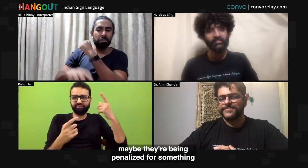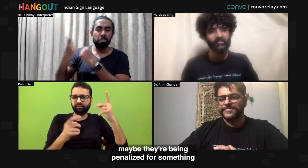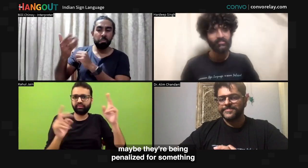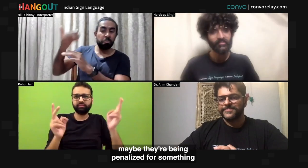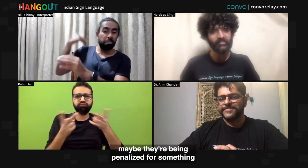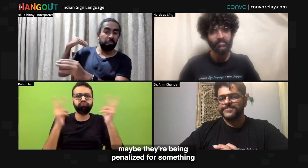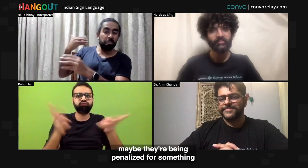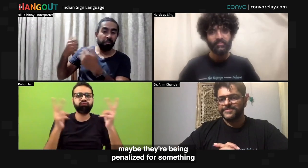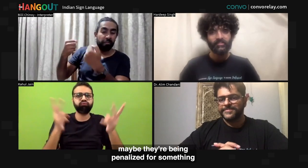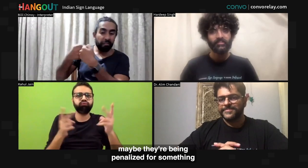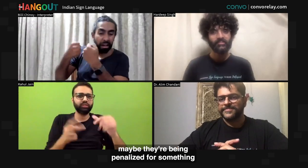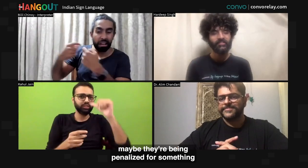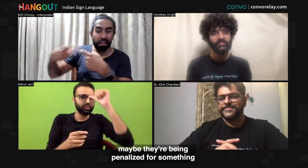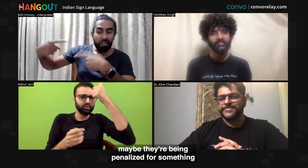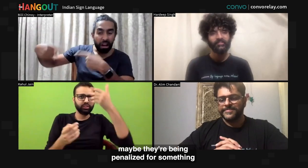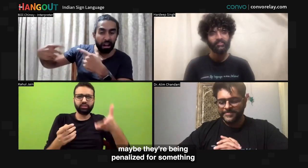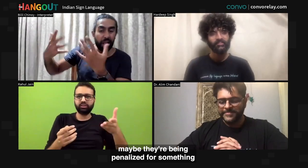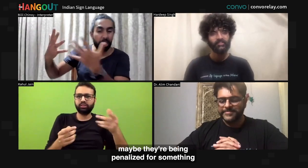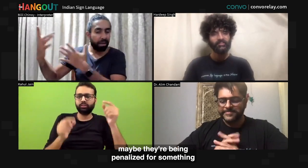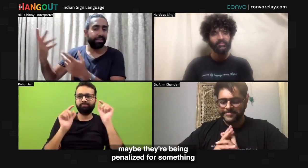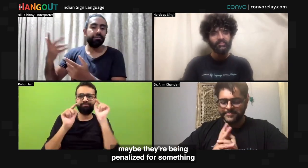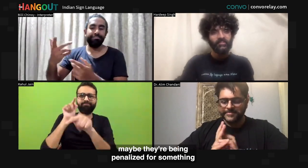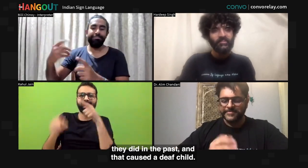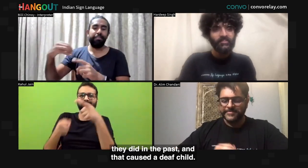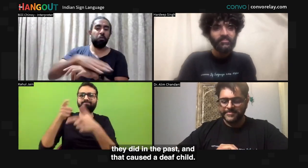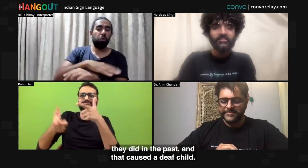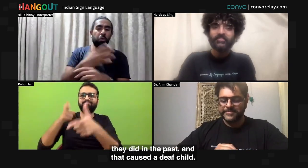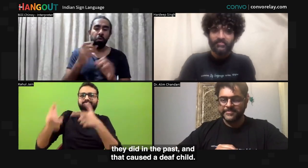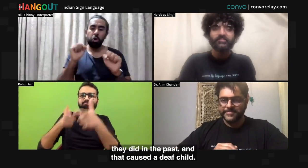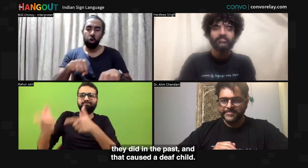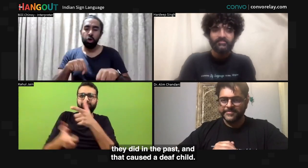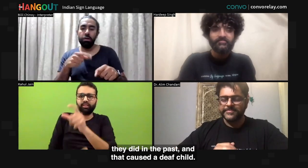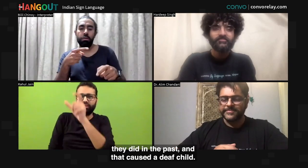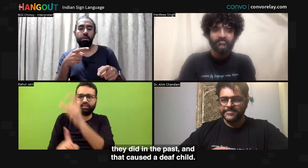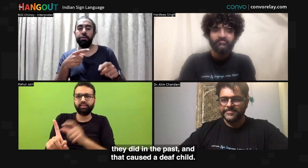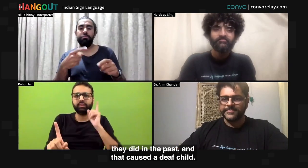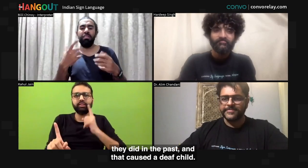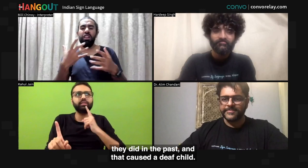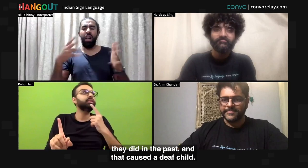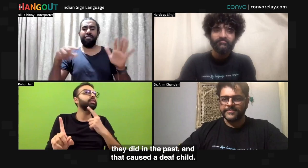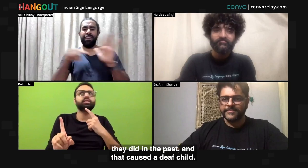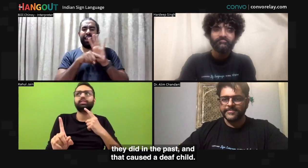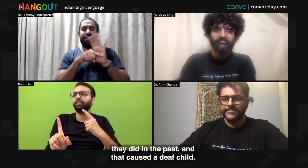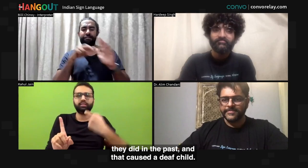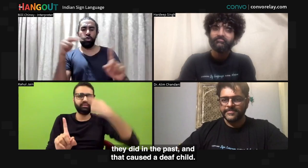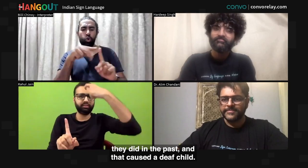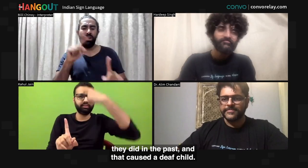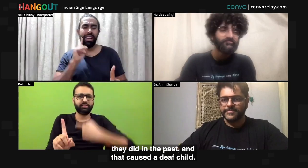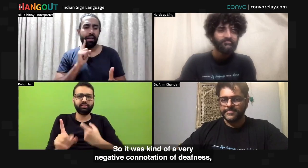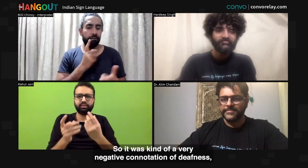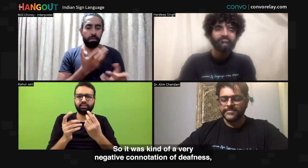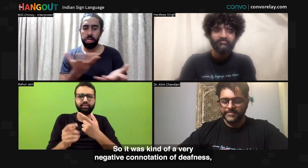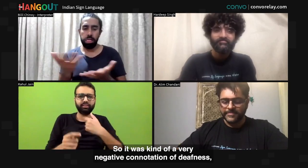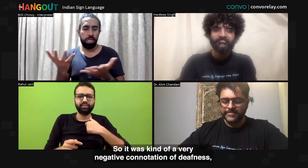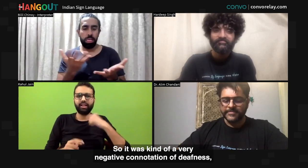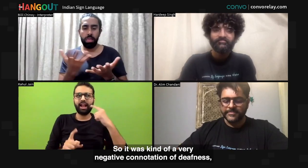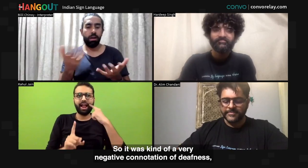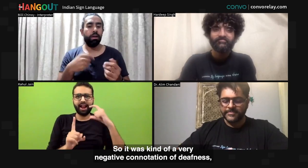um, they're being penalized for something they did in the past. And, um, that caused a deaf child. So it was kind of a very negative